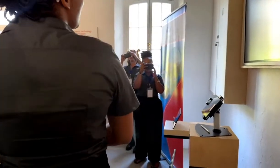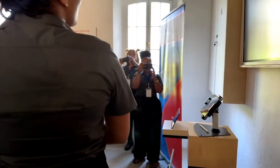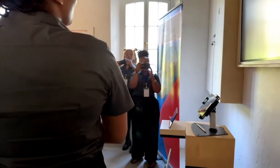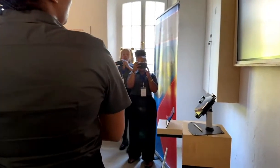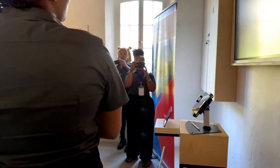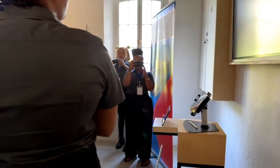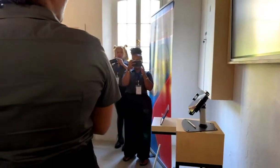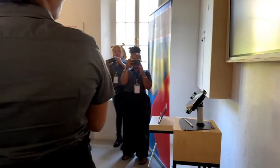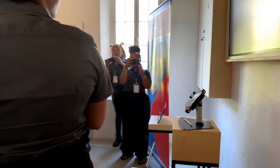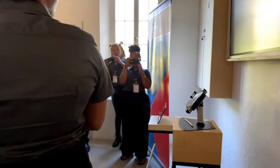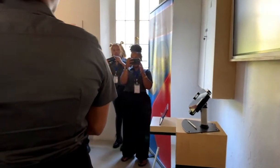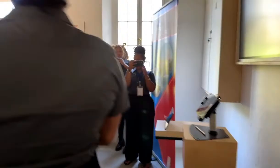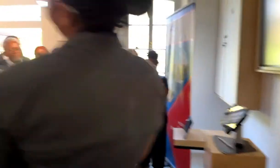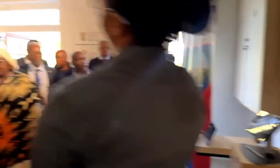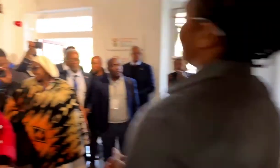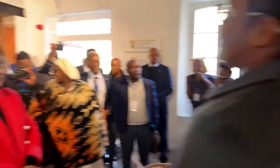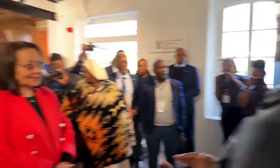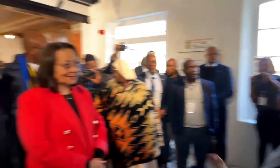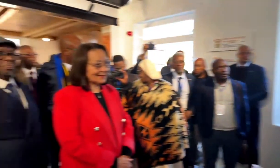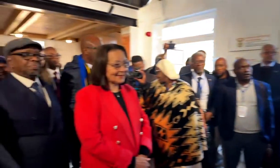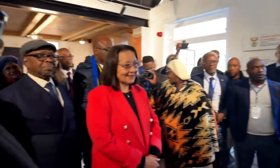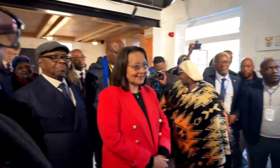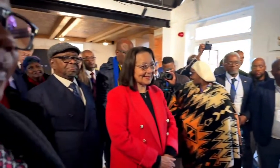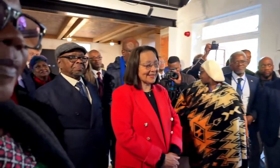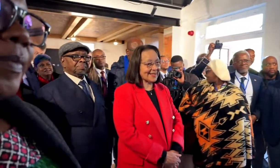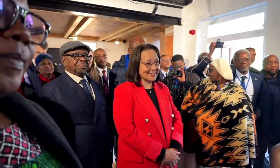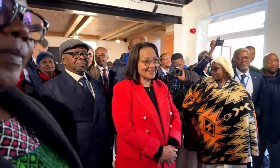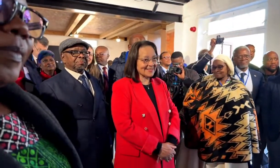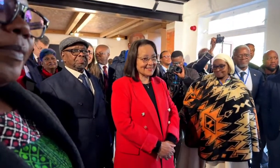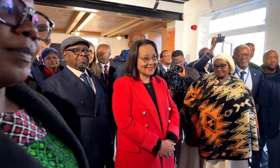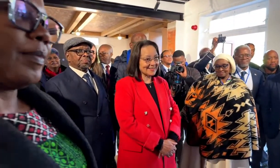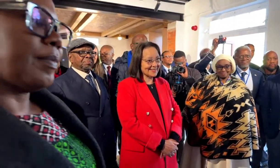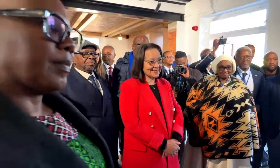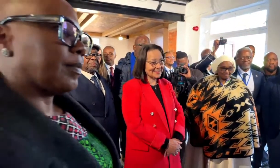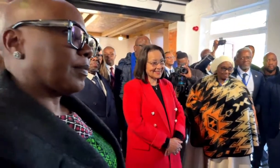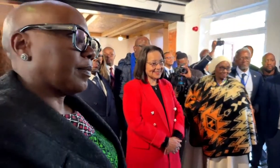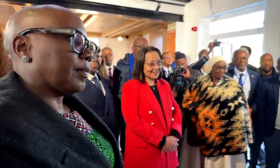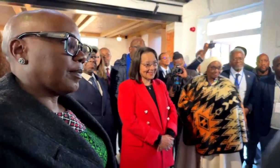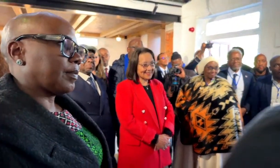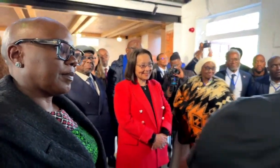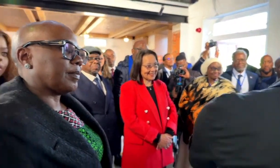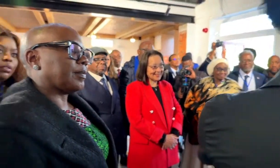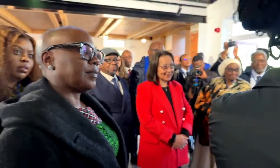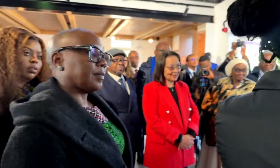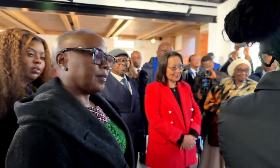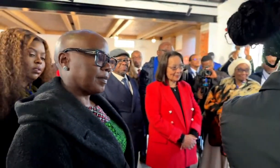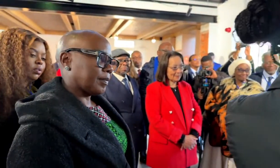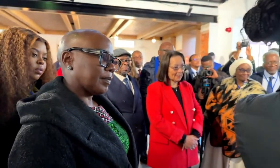is normally fun for our guests because it's a guessing game and it has a lot of astronomical knowledge.